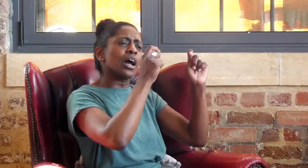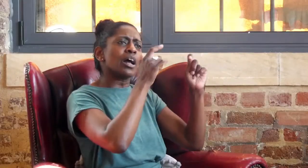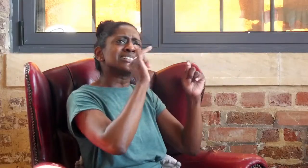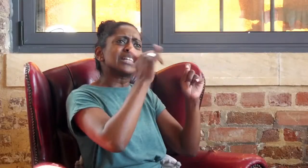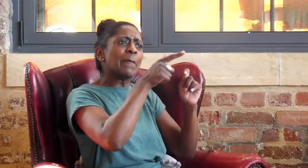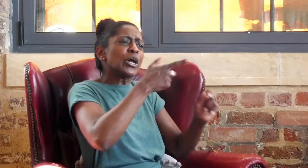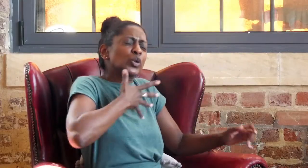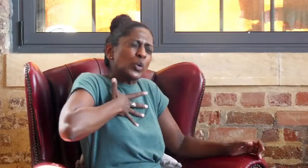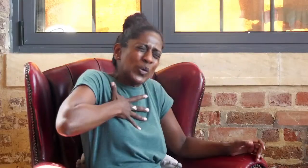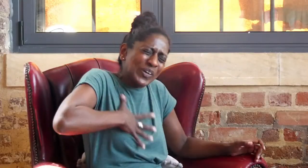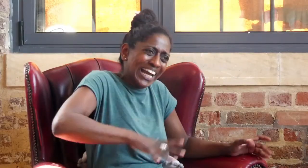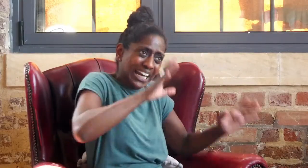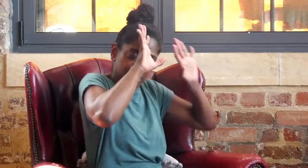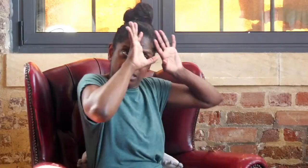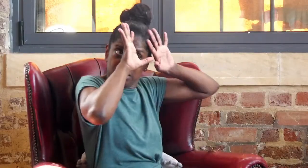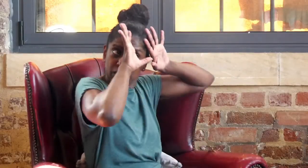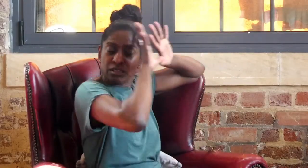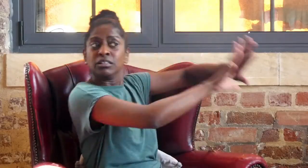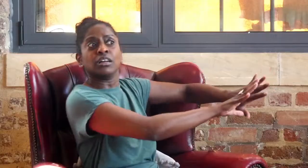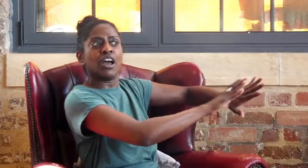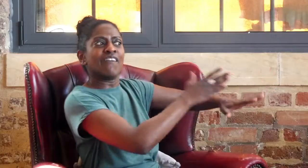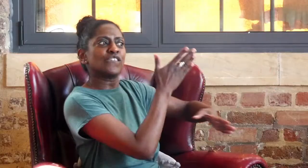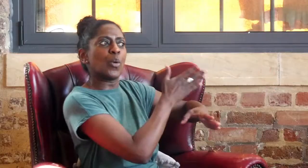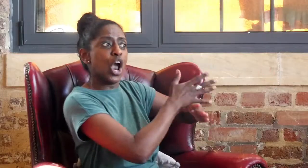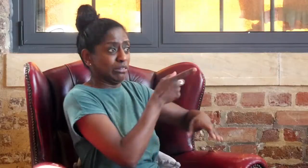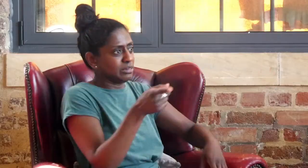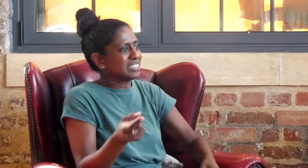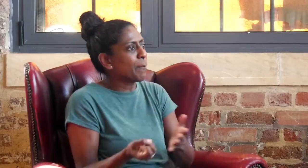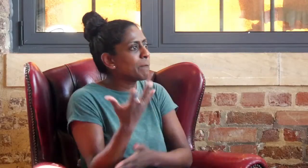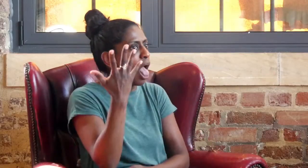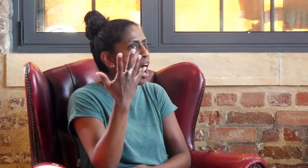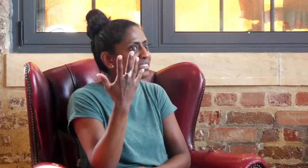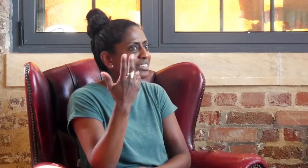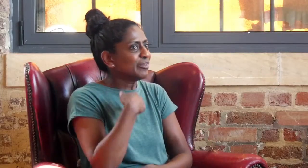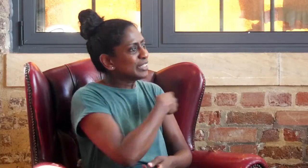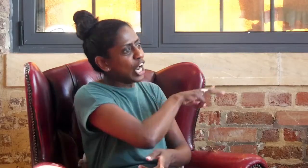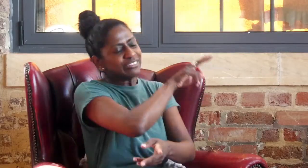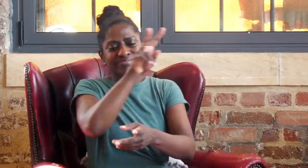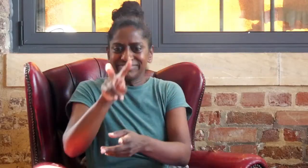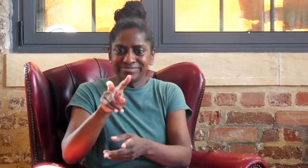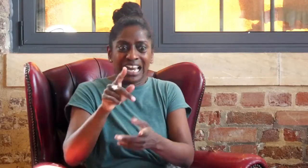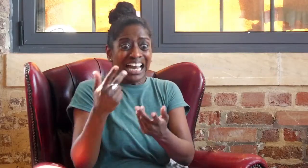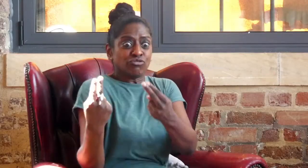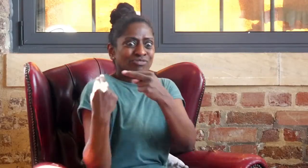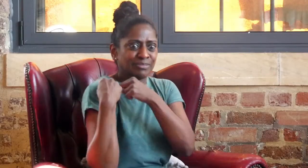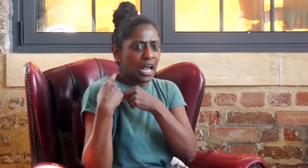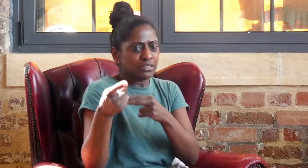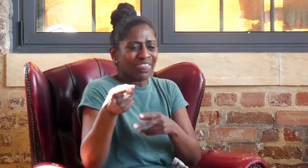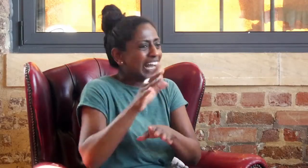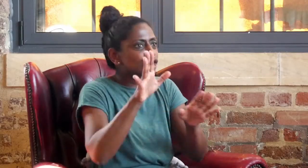sort of doing all these different roles and putting all these different hats on, and think, okay, I've got to pause from that for a minute, and then I can feel distracted with a